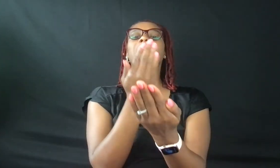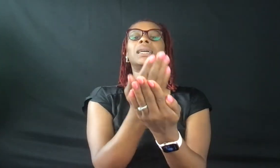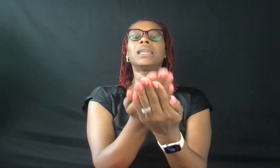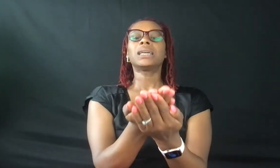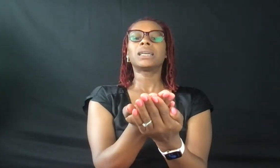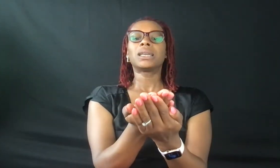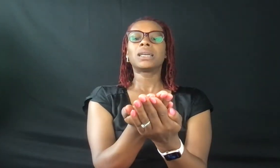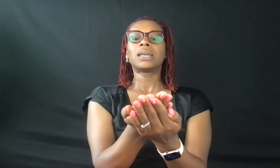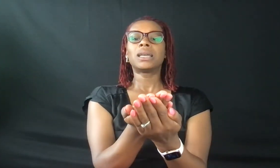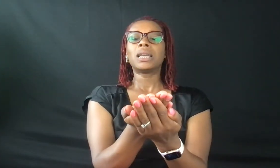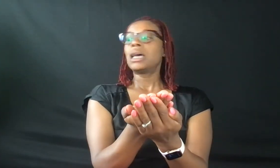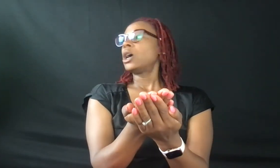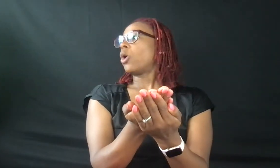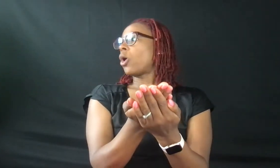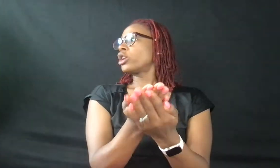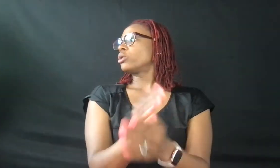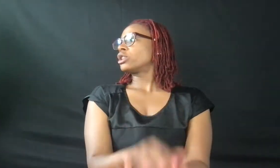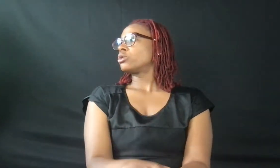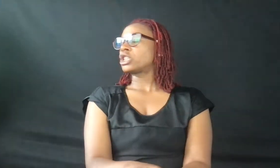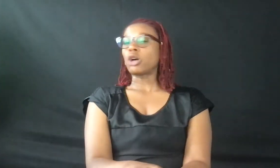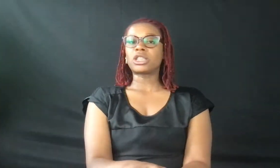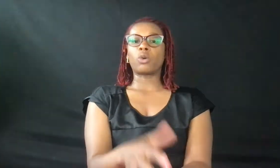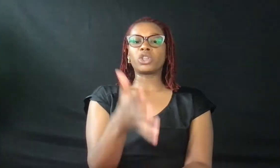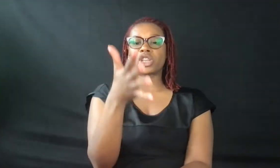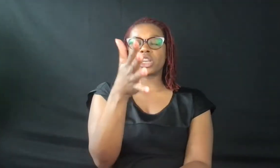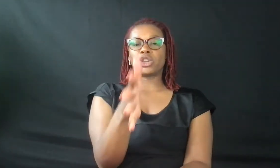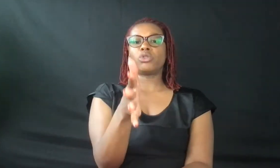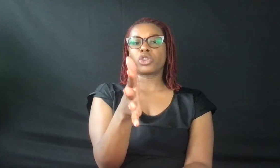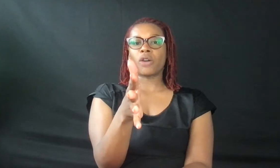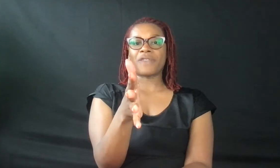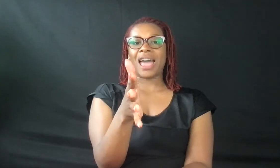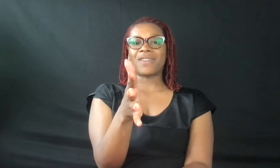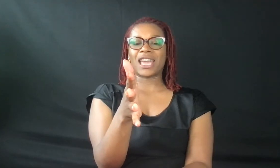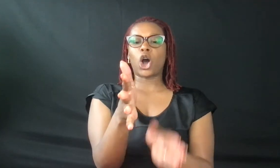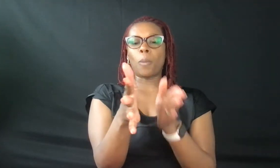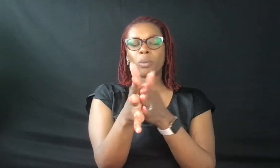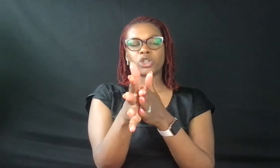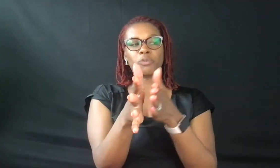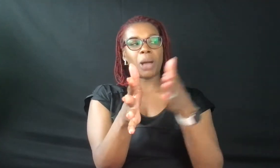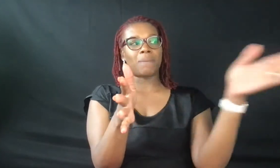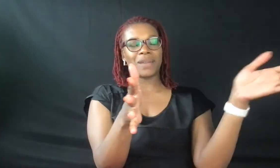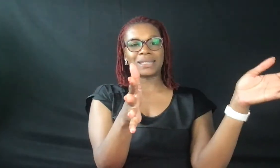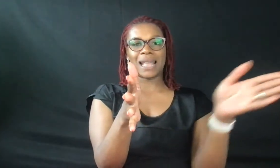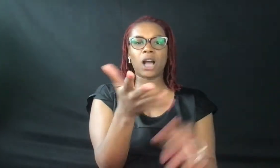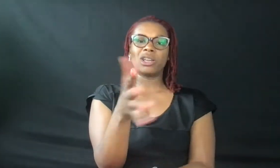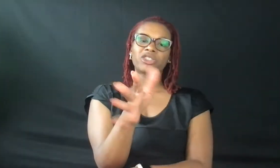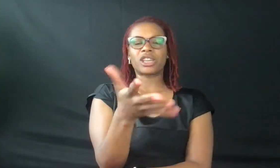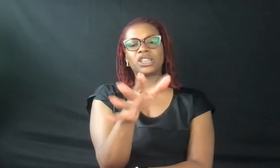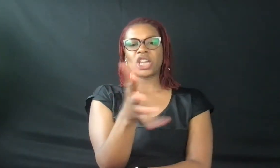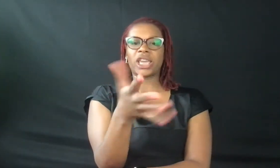Good. Or you could do so-so, which is going to use your 5 hand open with your palm facing out, and you're just going to shake it.